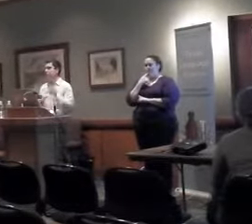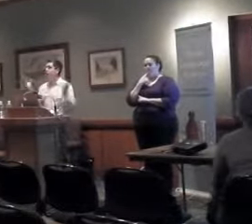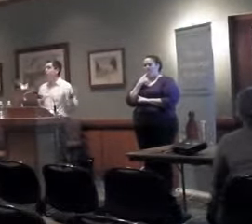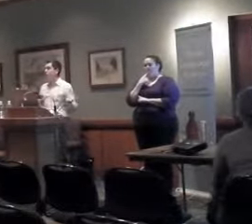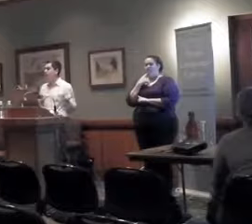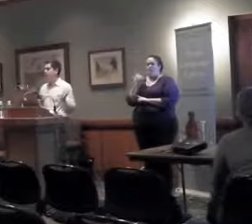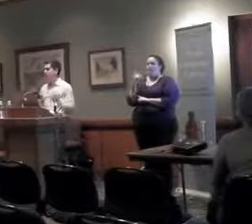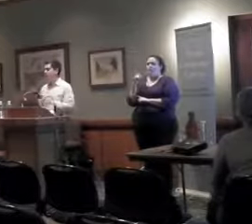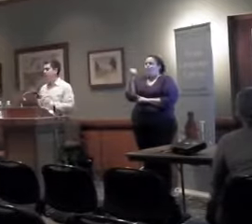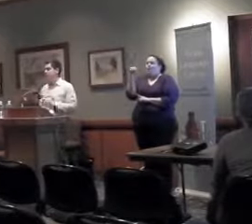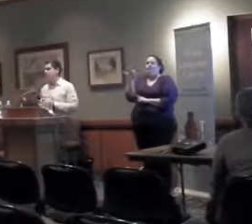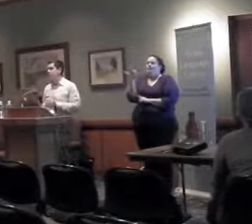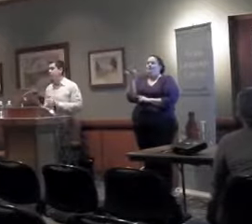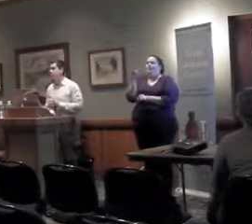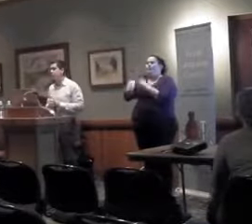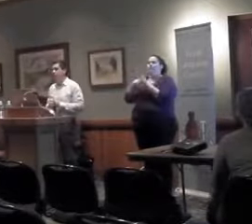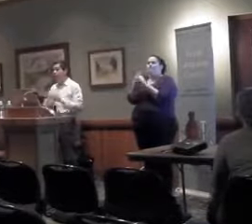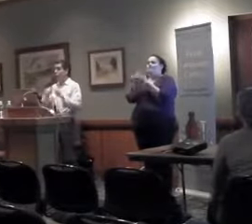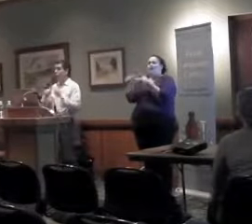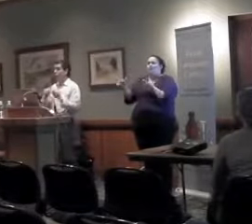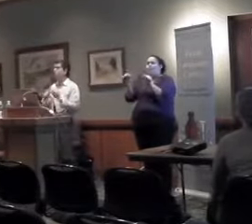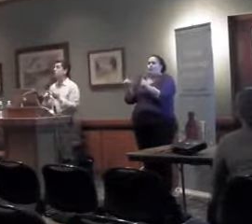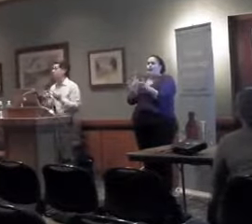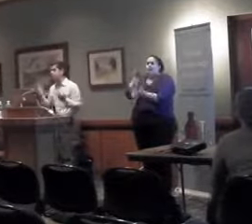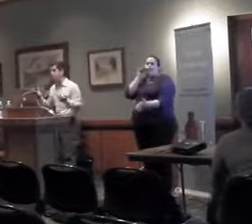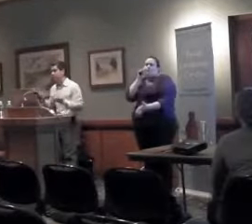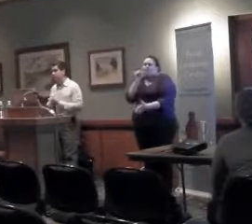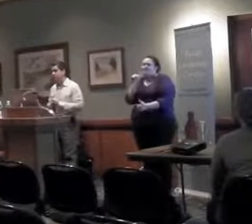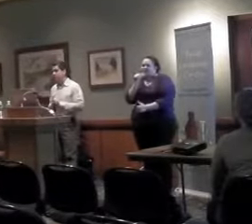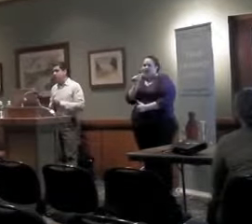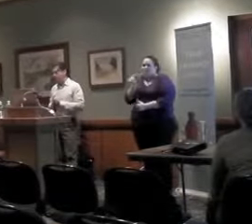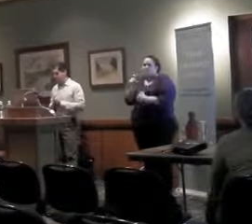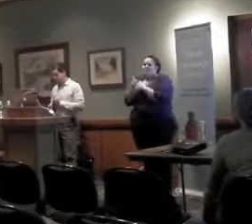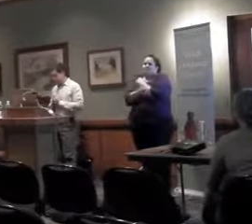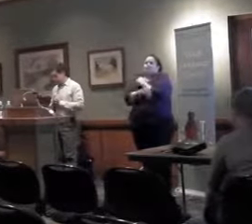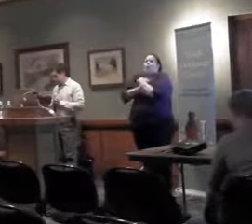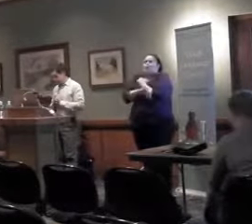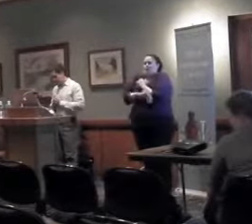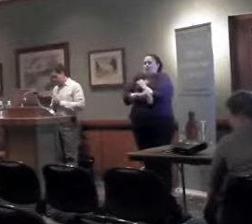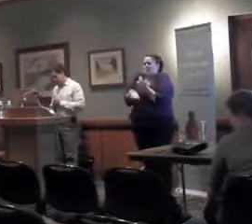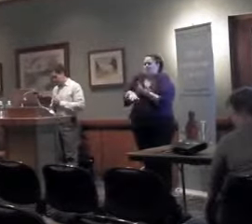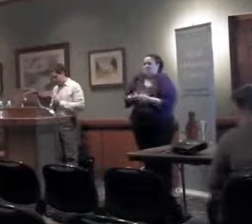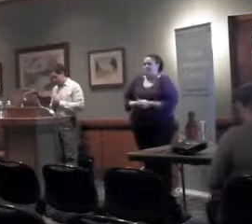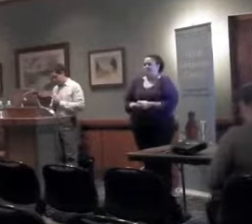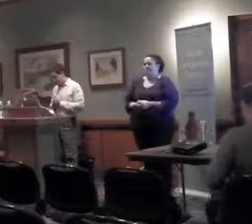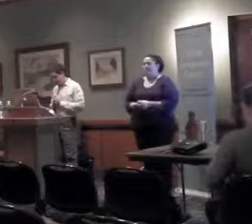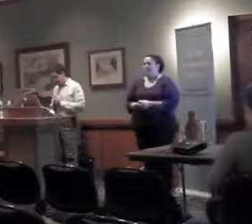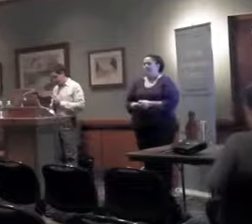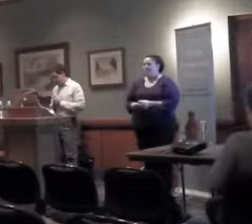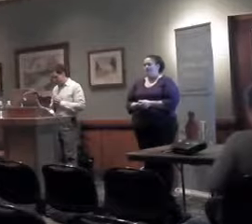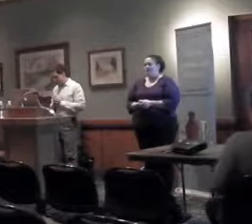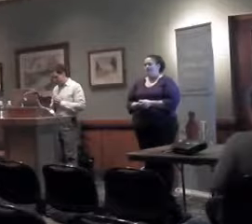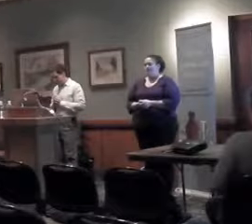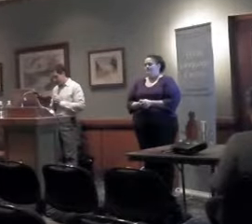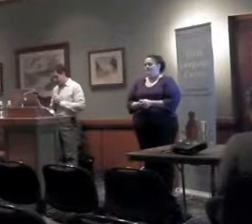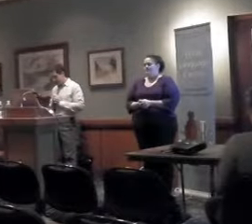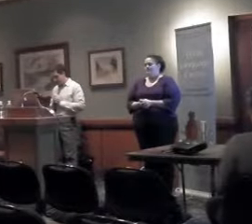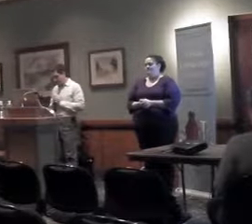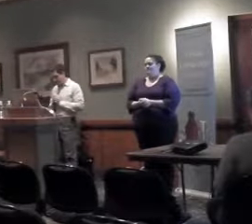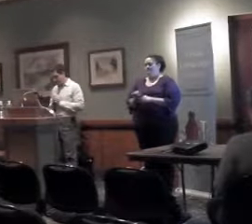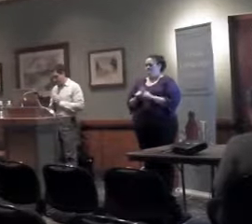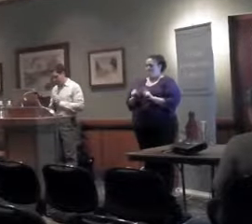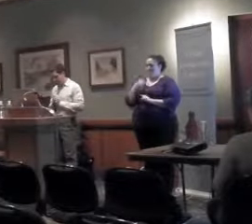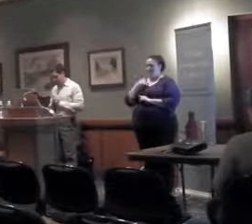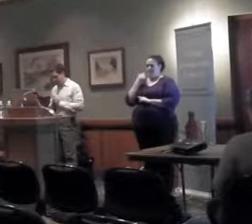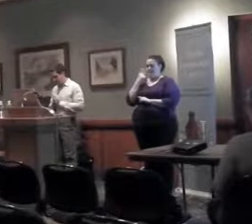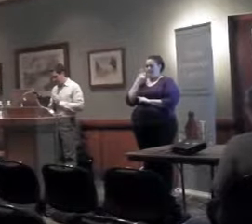just any one of the world's languages that you can learn or work on, right? But I do see that part of